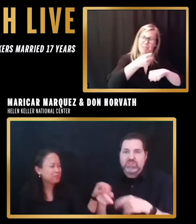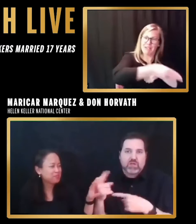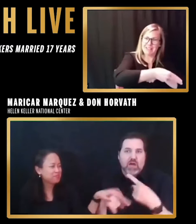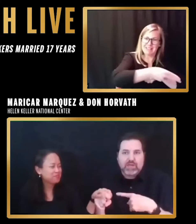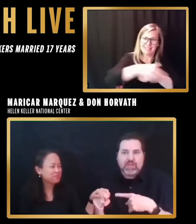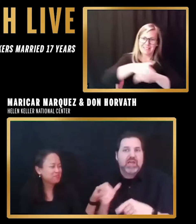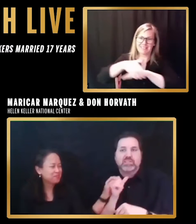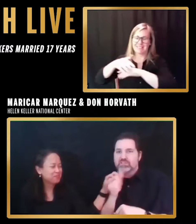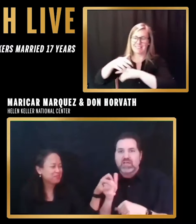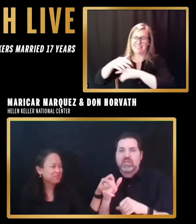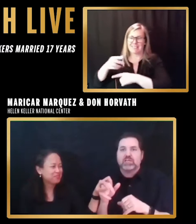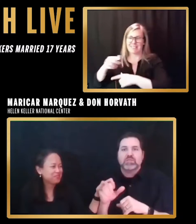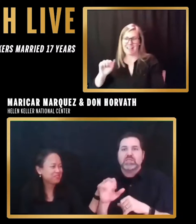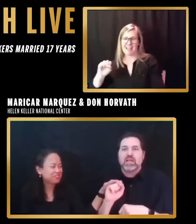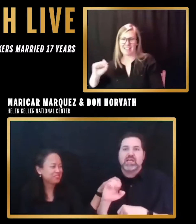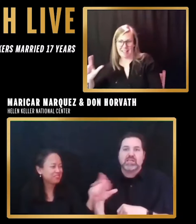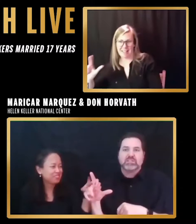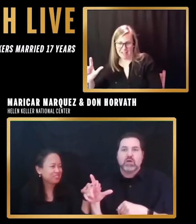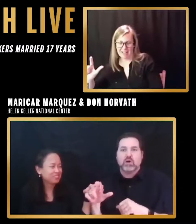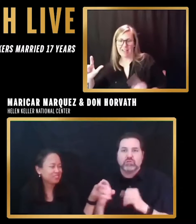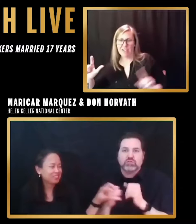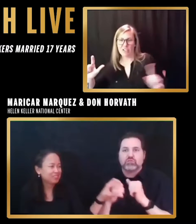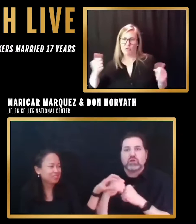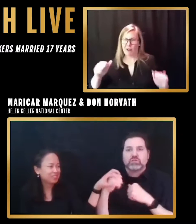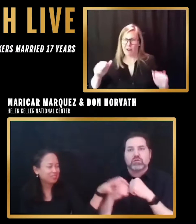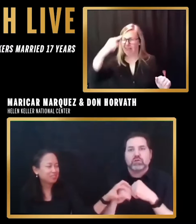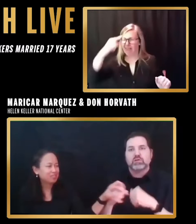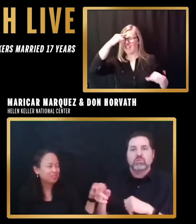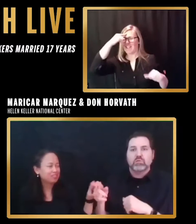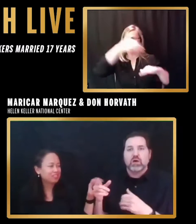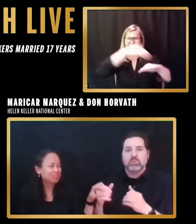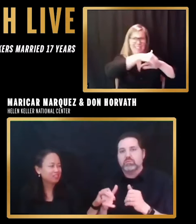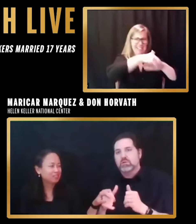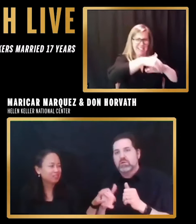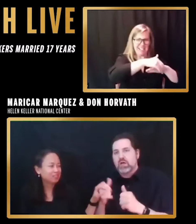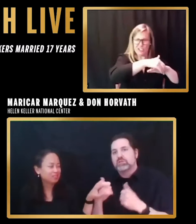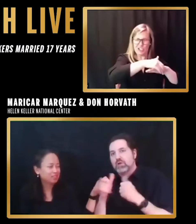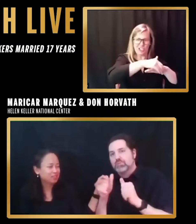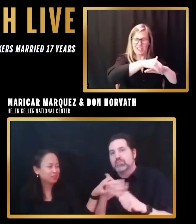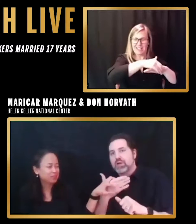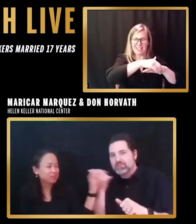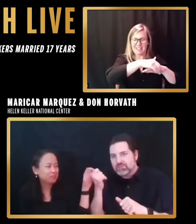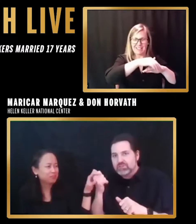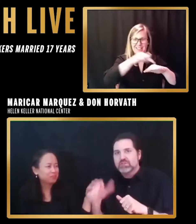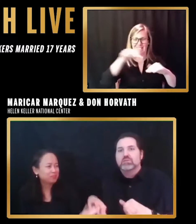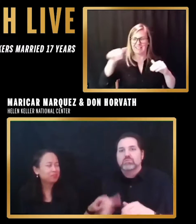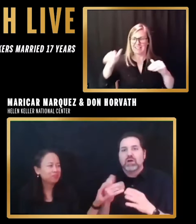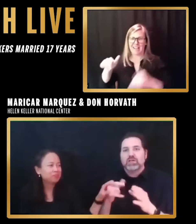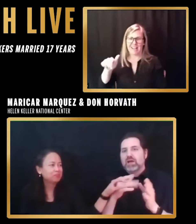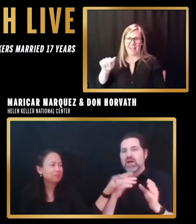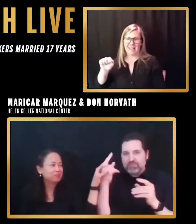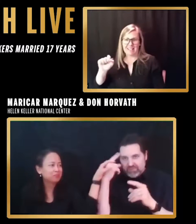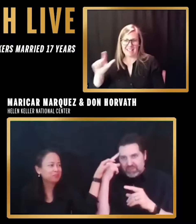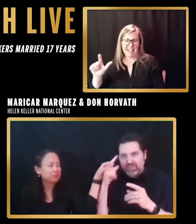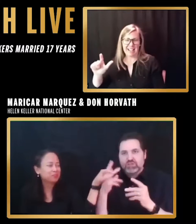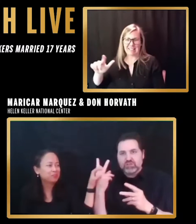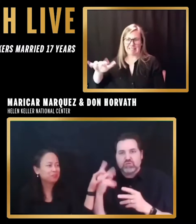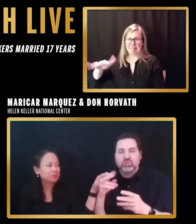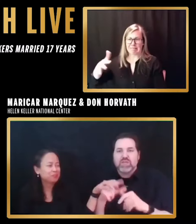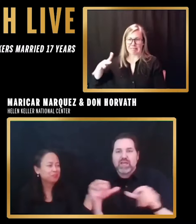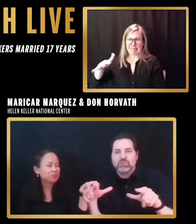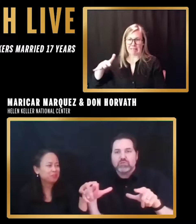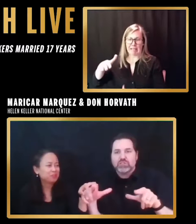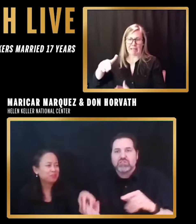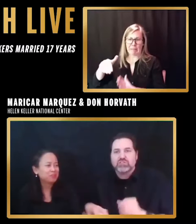normally sign, and it's not going to be an ASL structure. I try my best, but I'm thinking